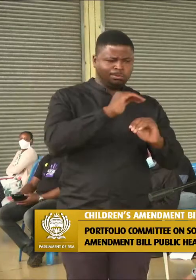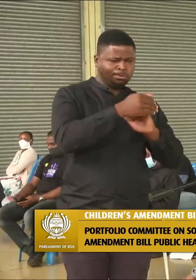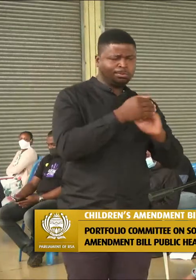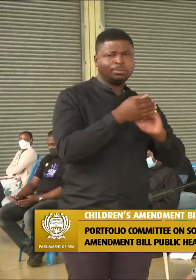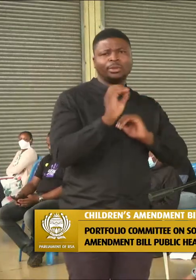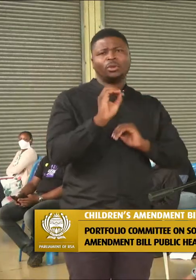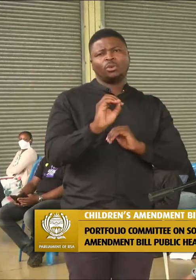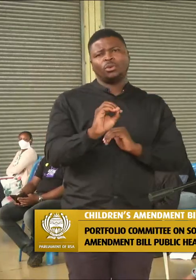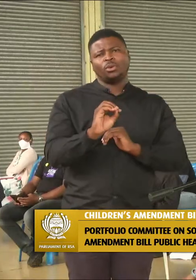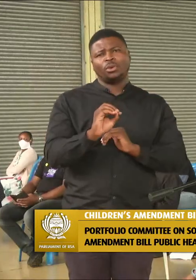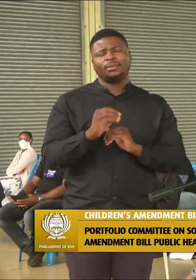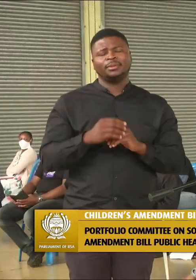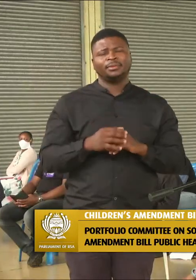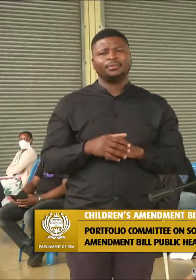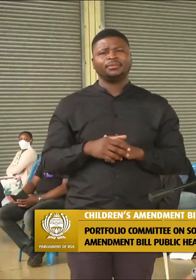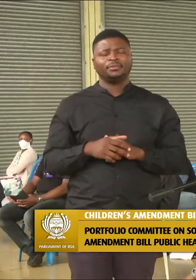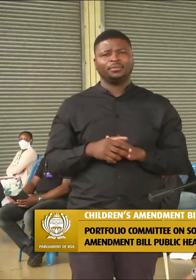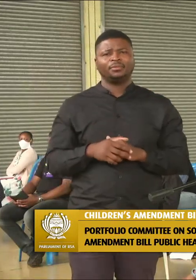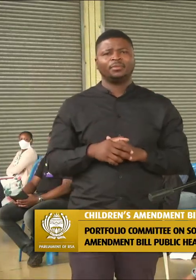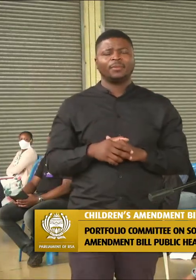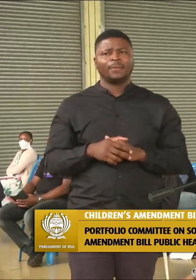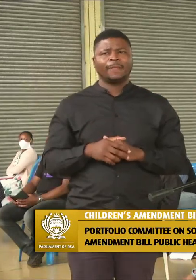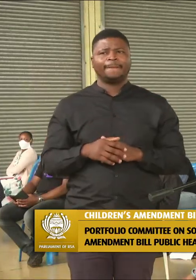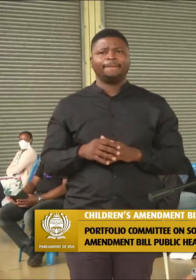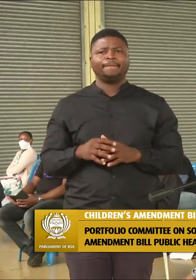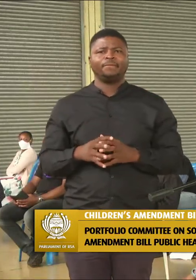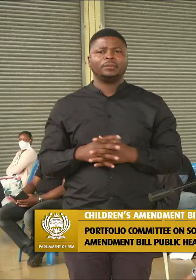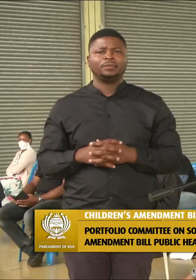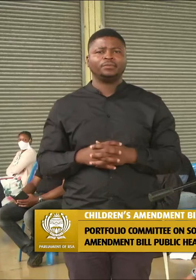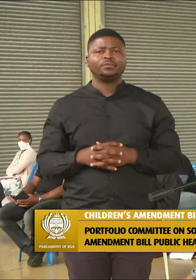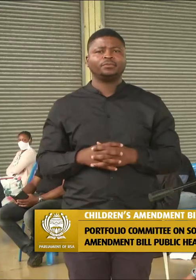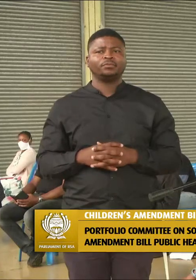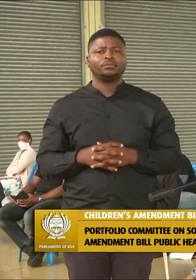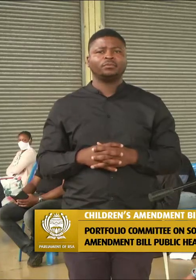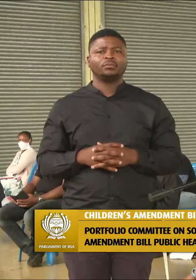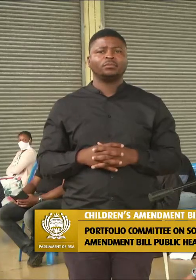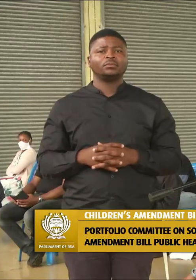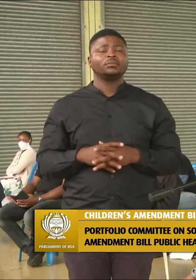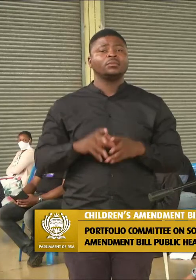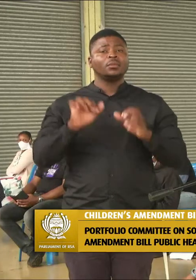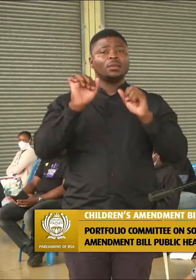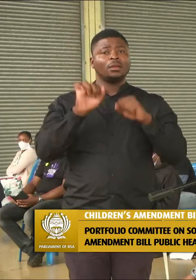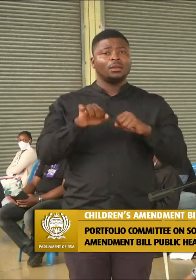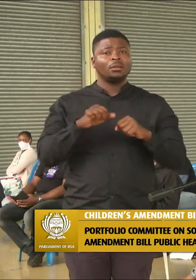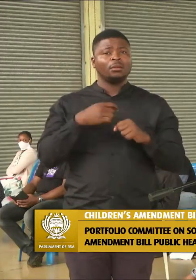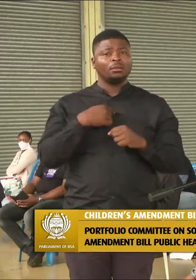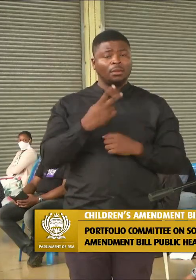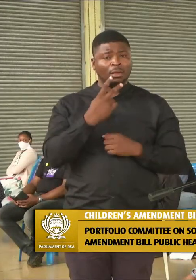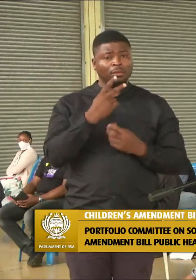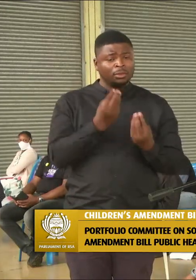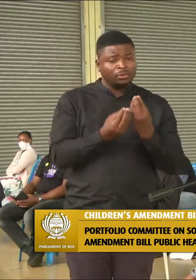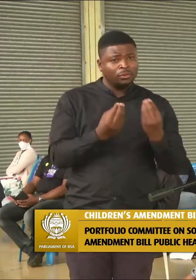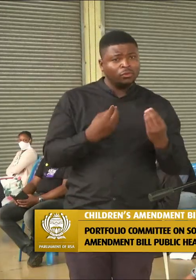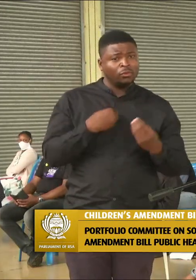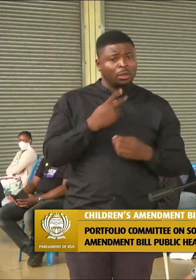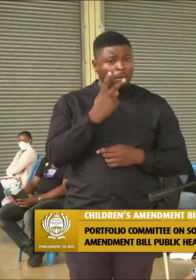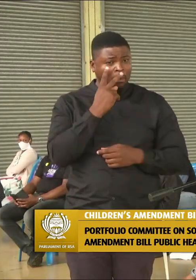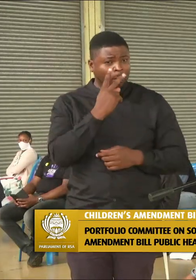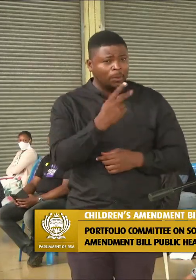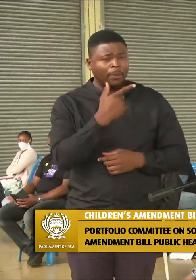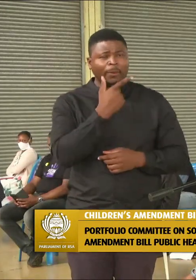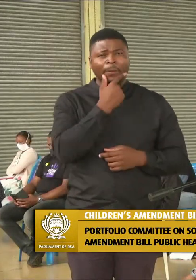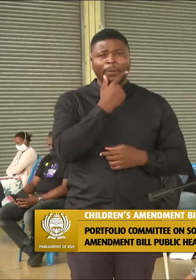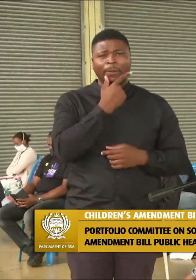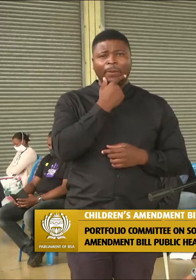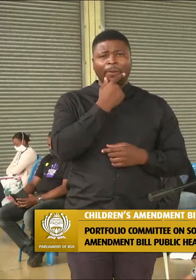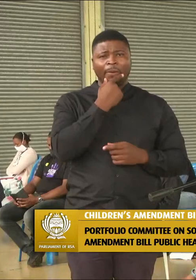ngokomoya, ngokomzimba, ngokwengqondo. Ngibabonile abantwana beqoqeka ongangokuthi ngithi ukube